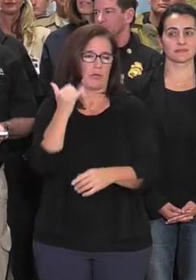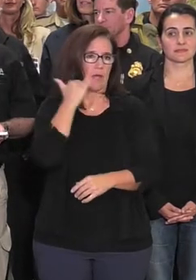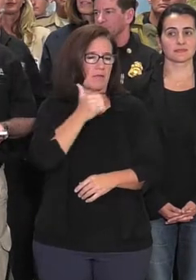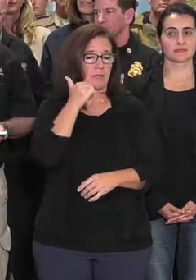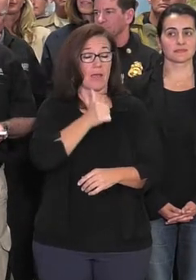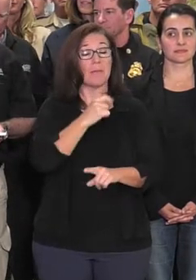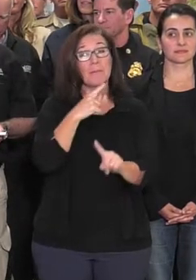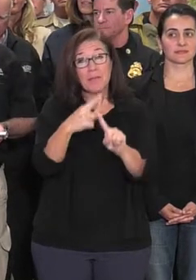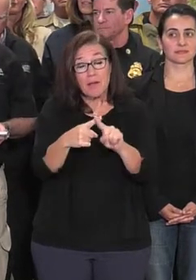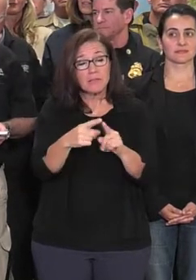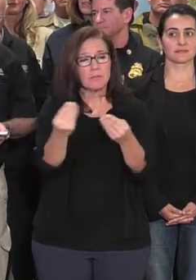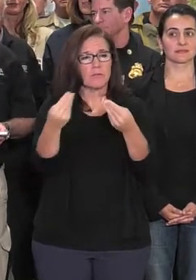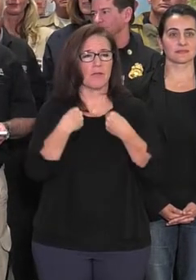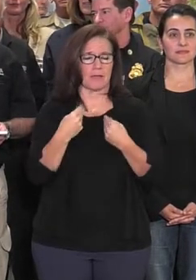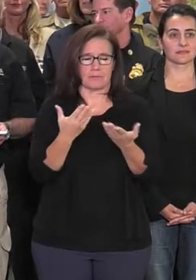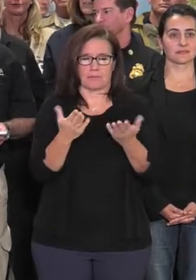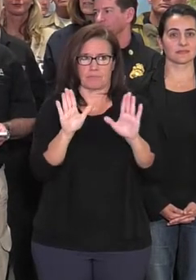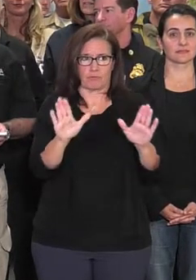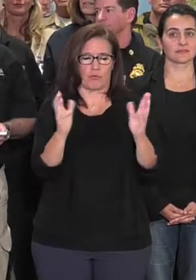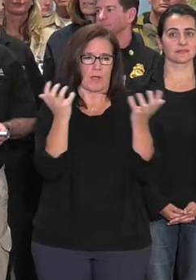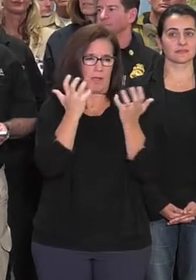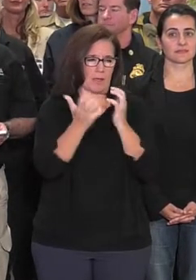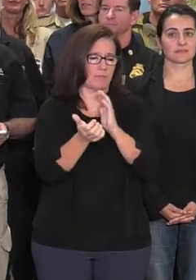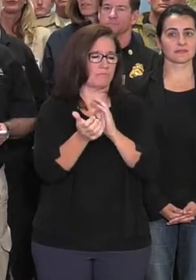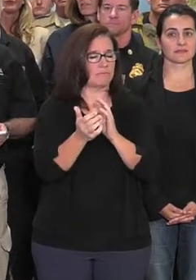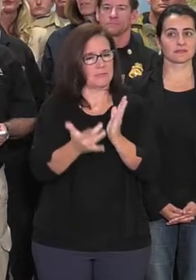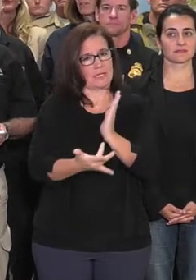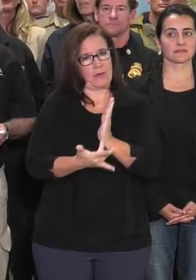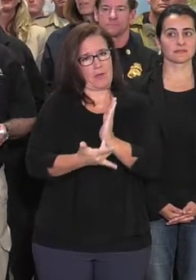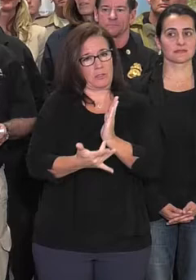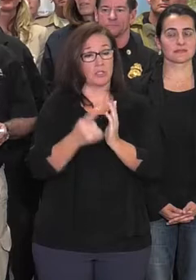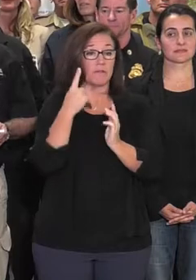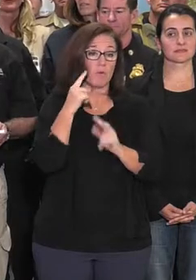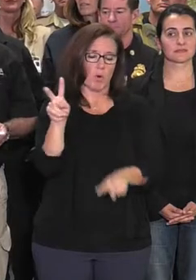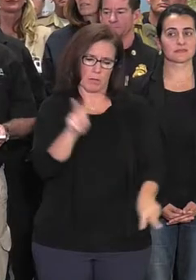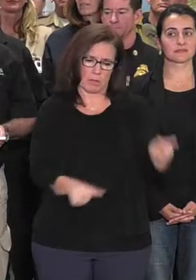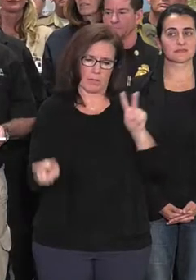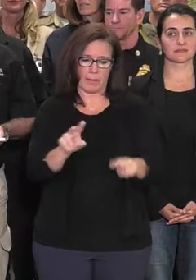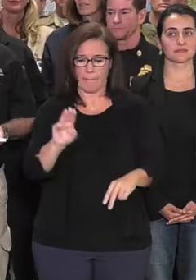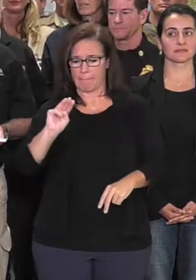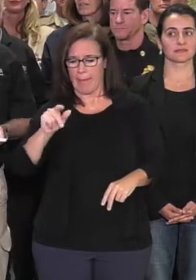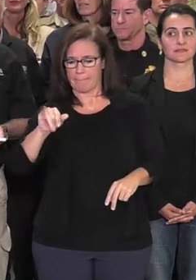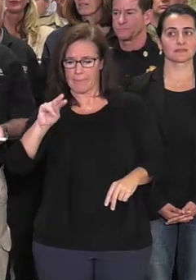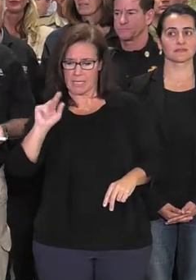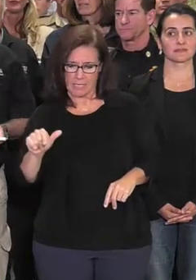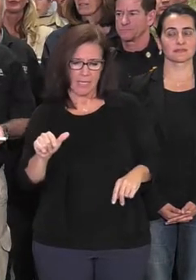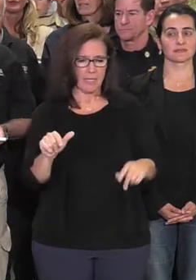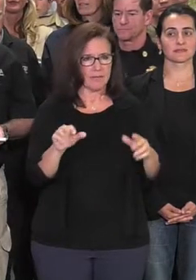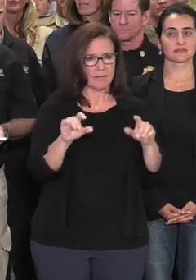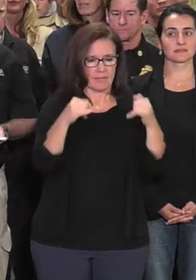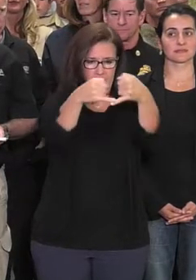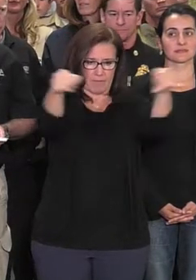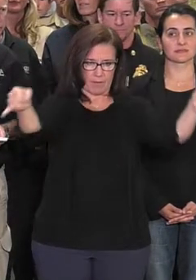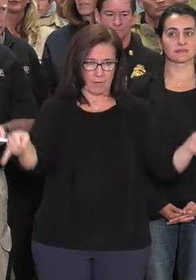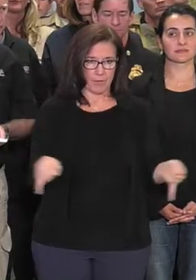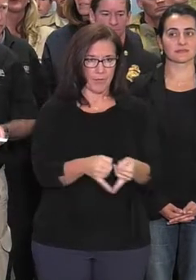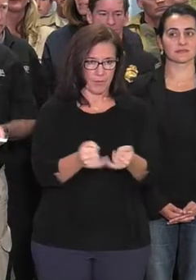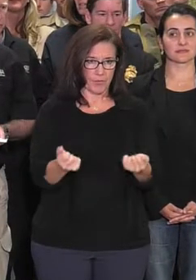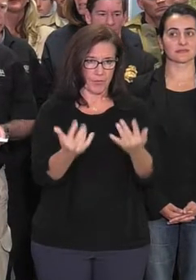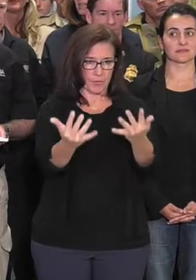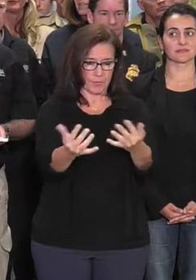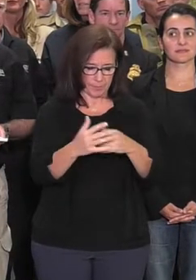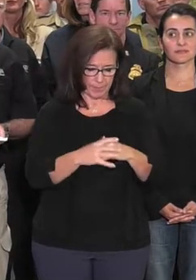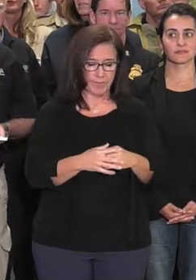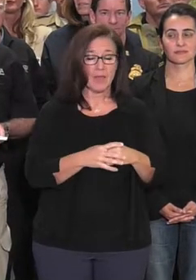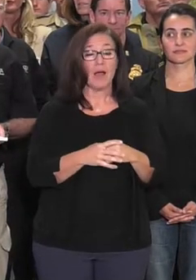technology that the military brings to help us do fire perimeter mapping, et cetera. As well, the governor's provided the California